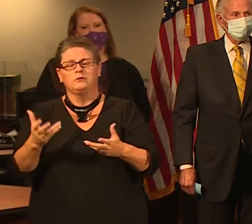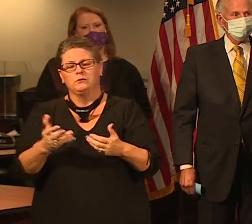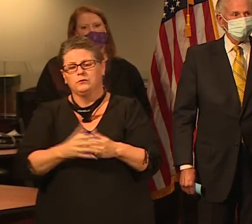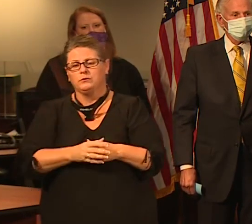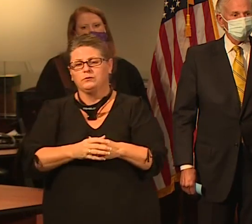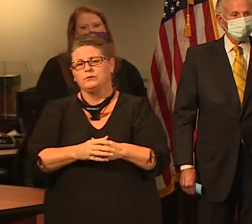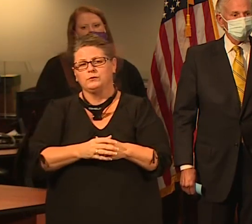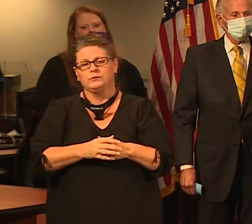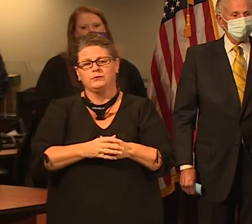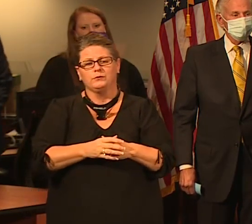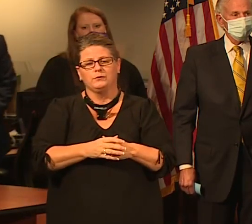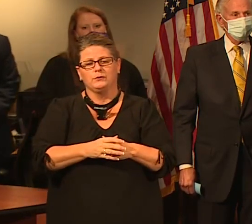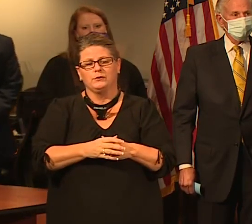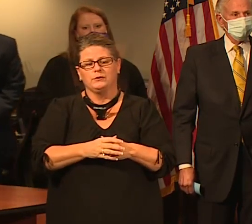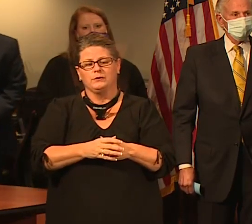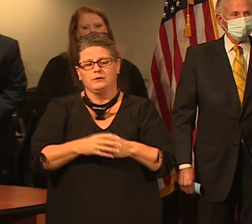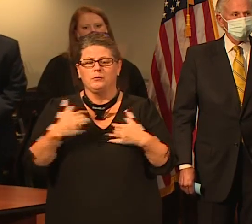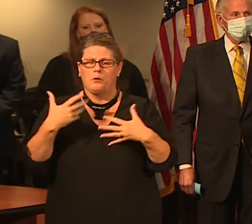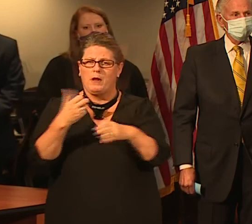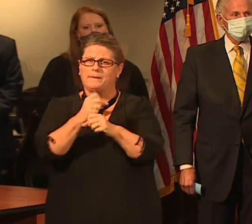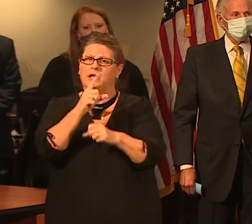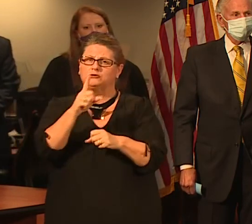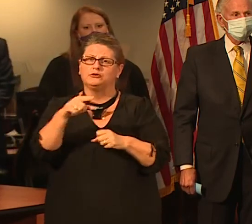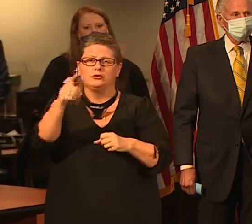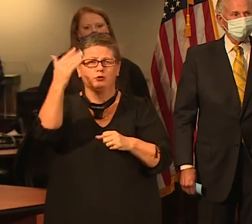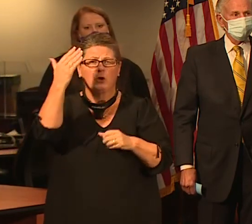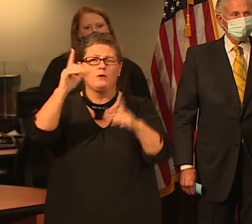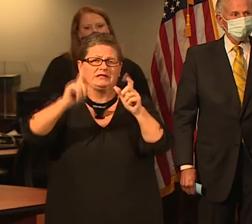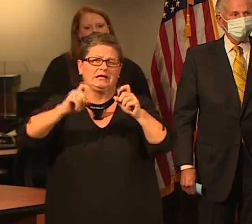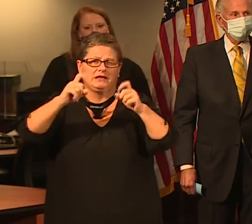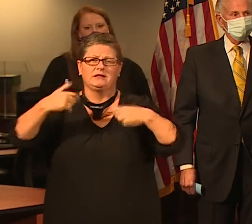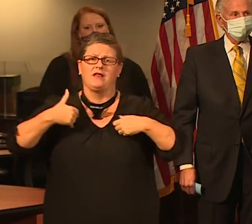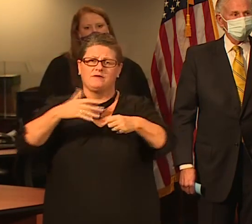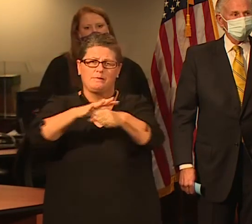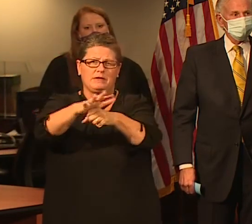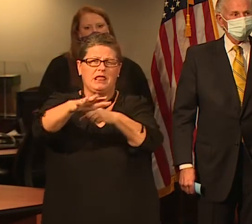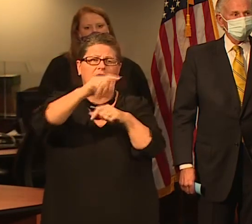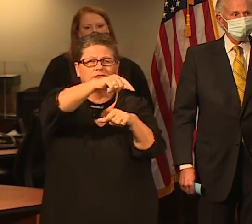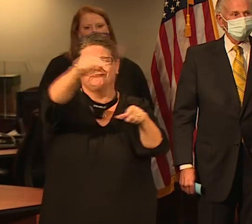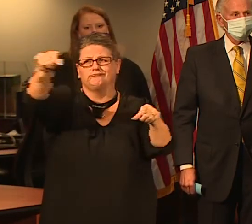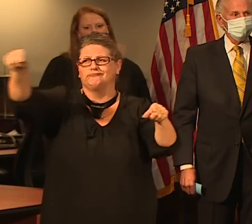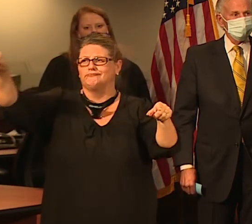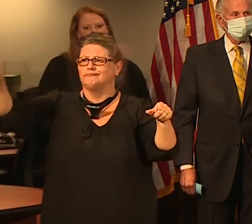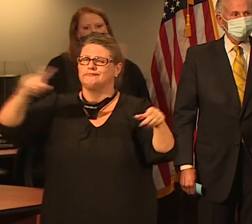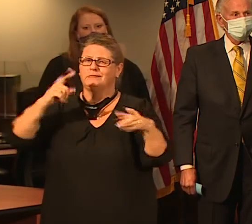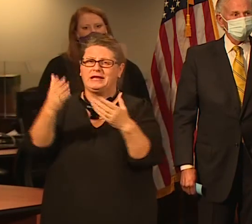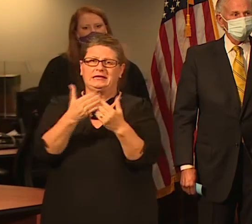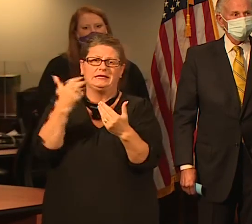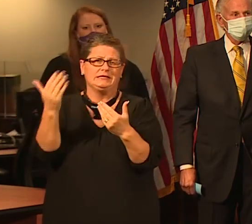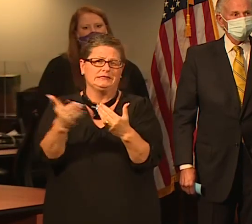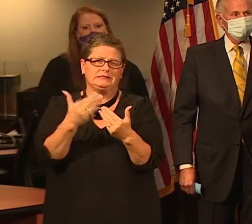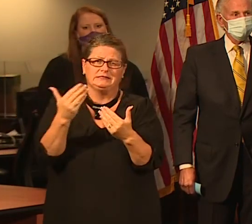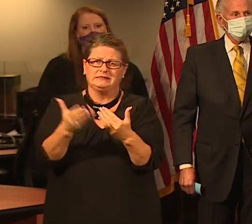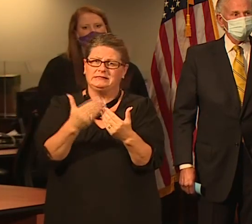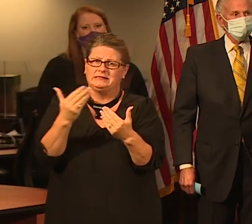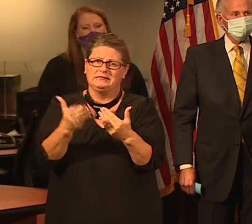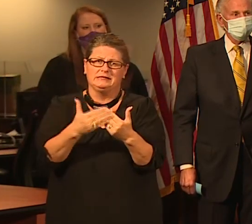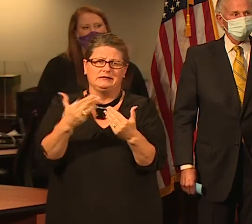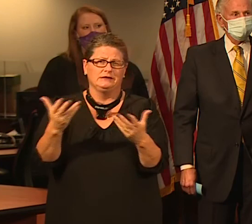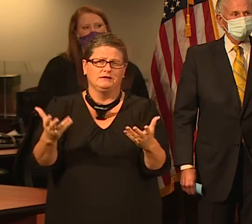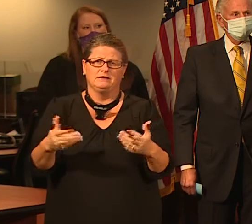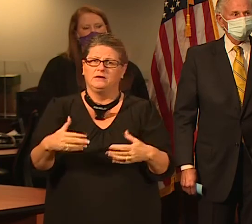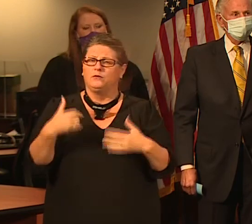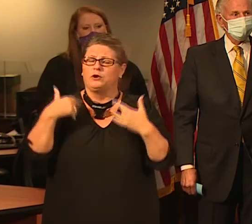We are making testing widely available. It's just like the governor said, it's easy. It's no